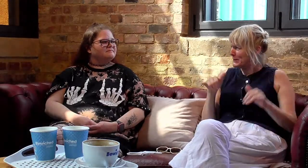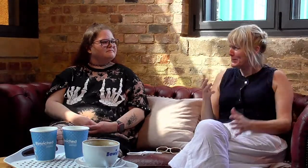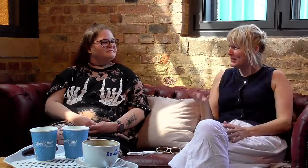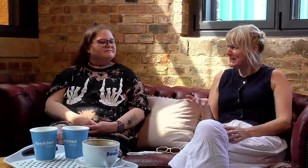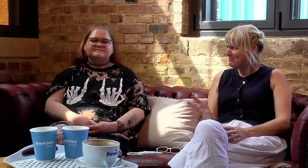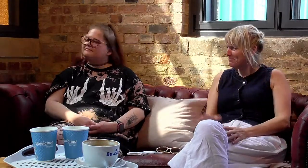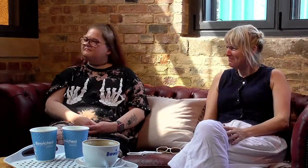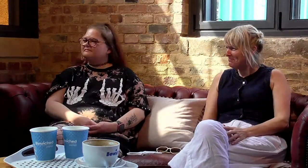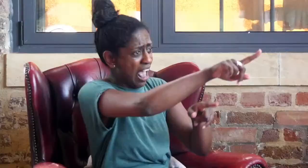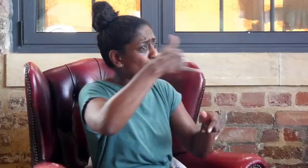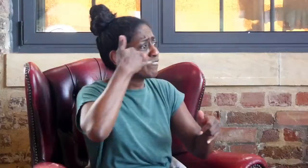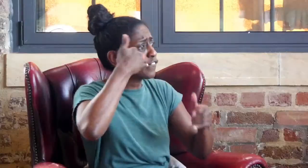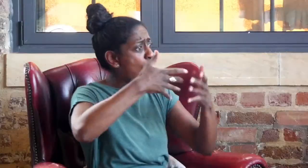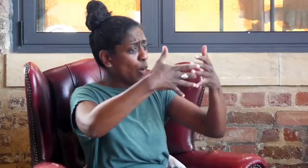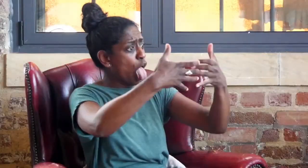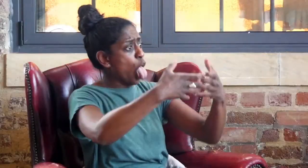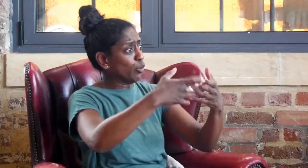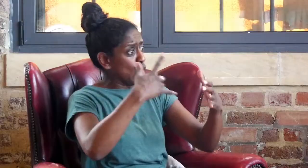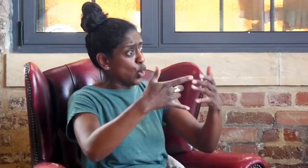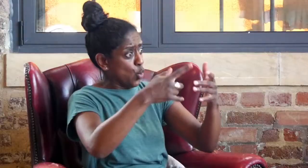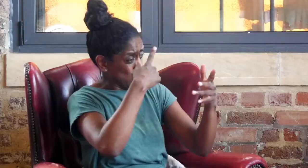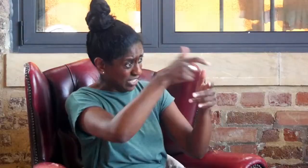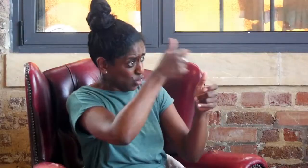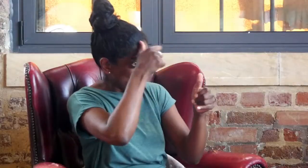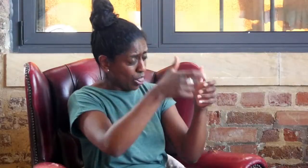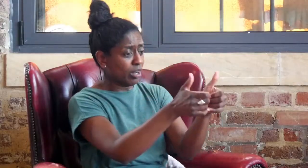or are they retreating?